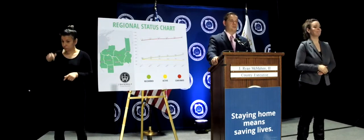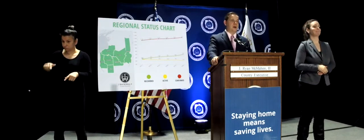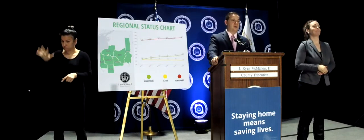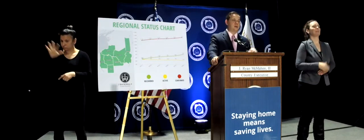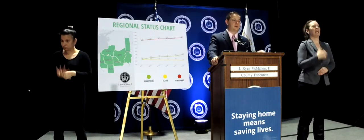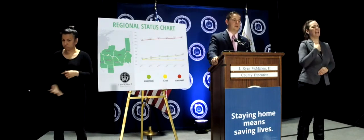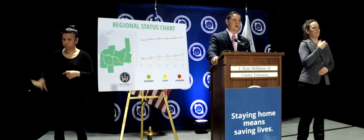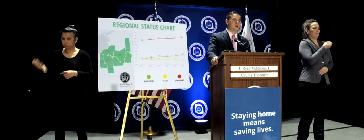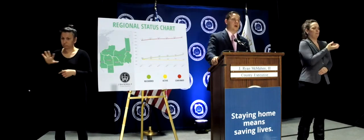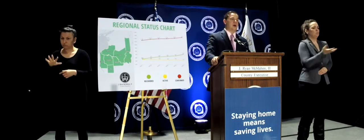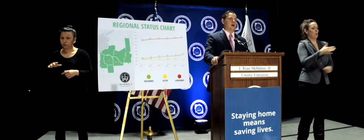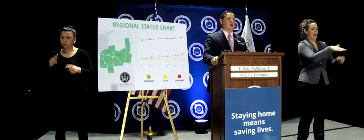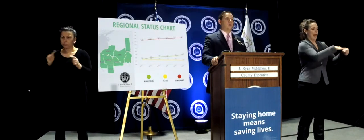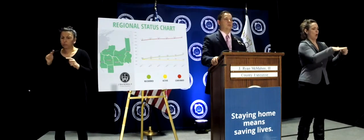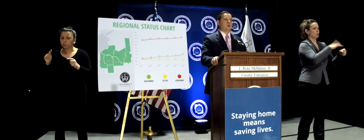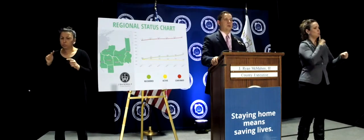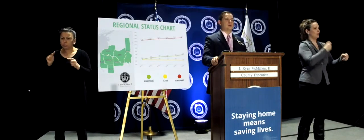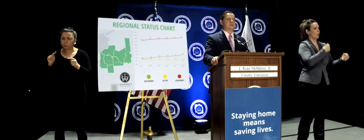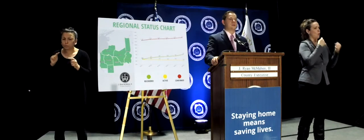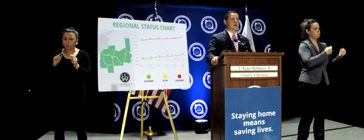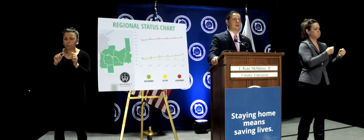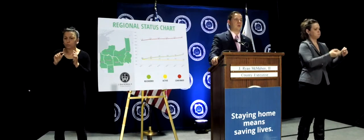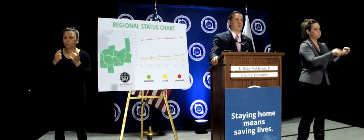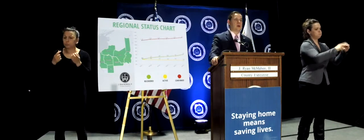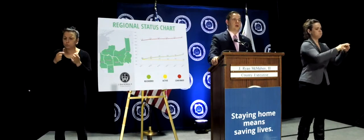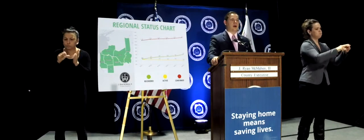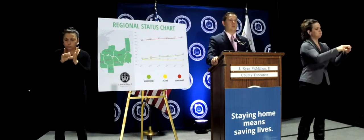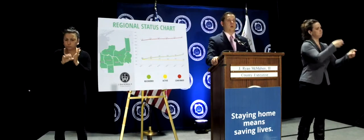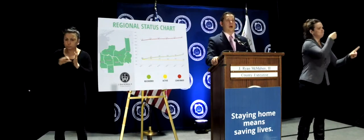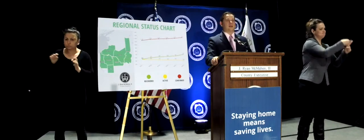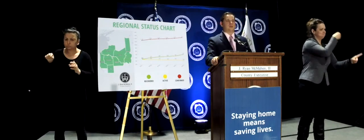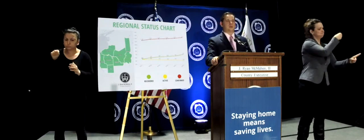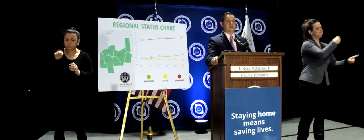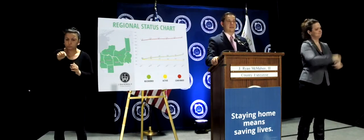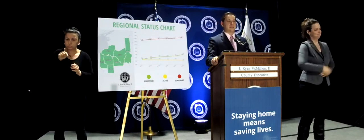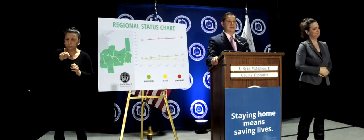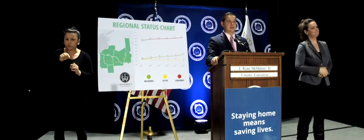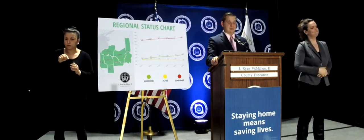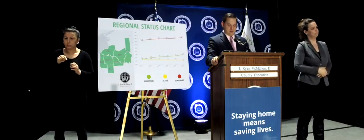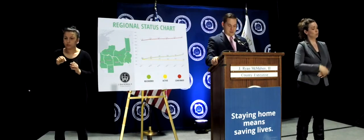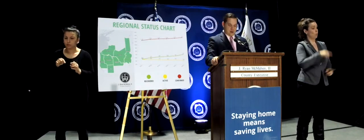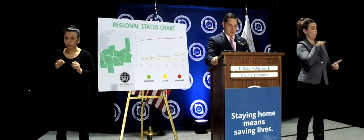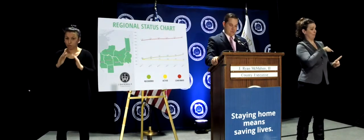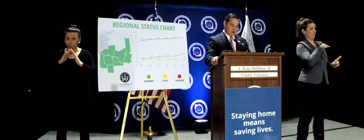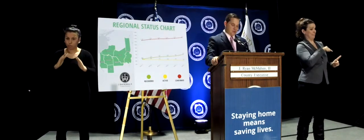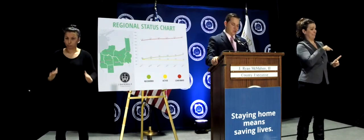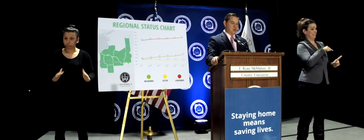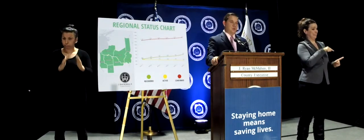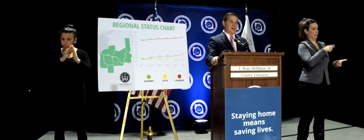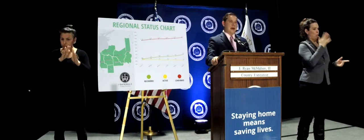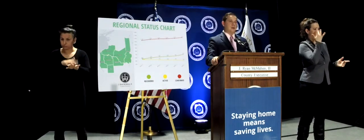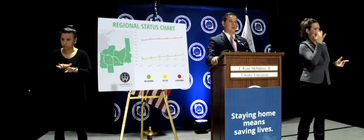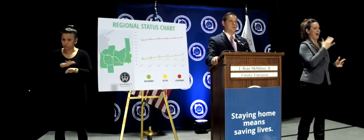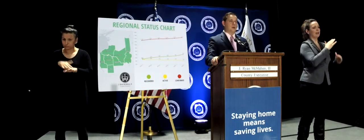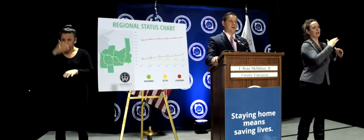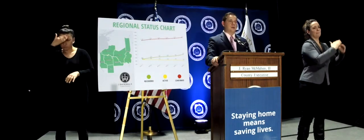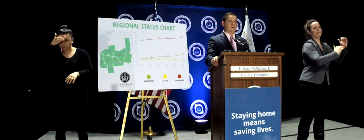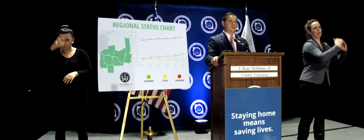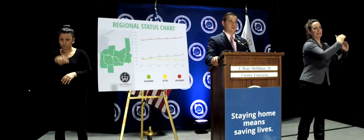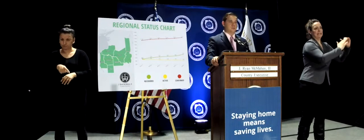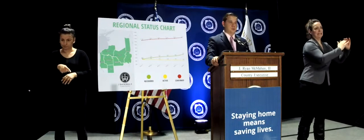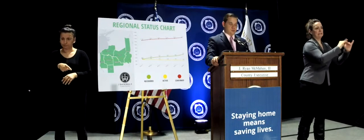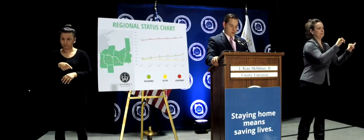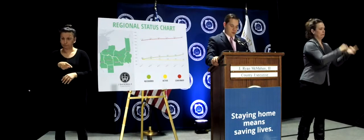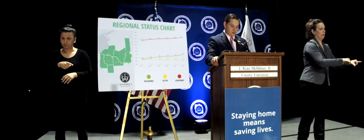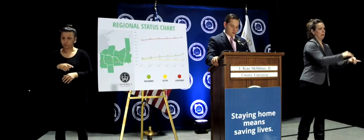these municipalities with buildings that we are now proactively testing. That might skew the data a little bit in